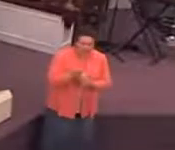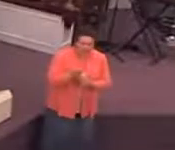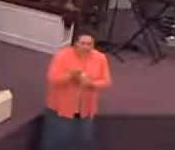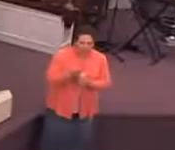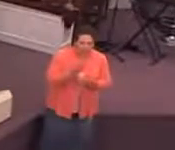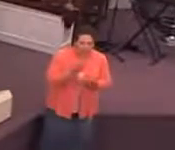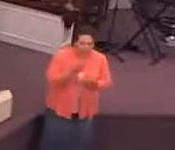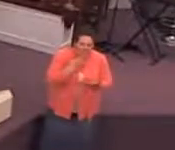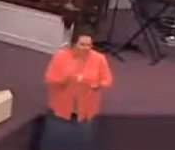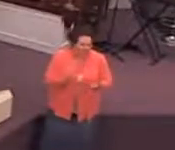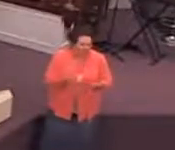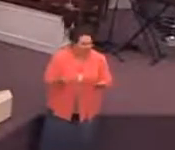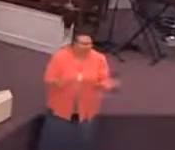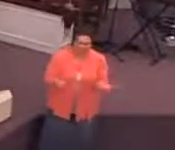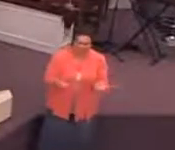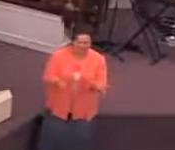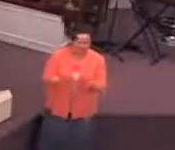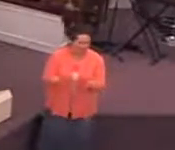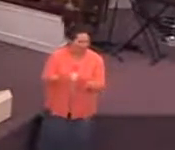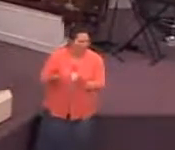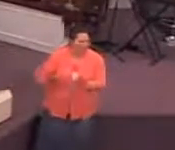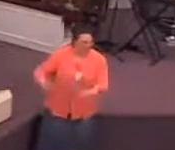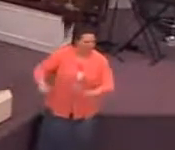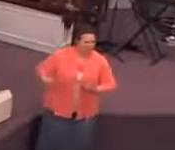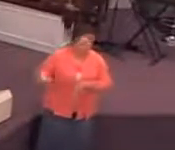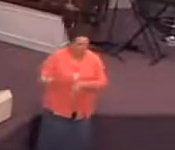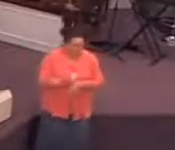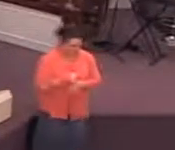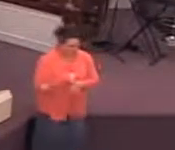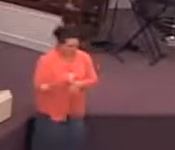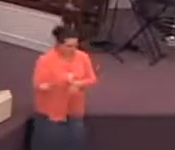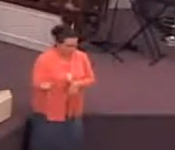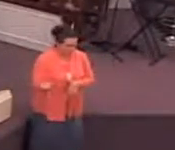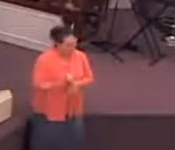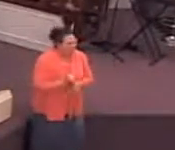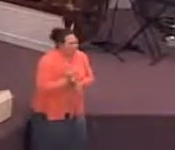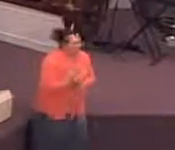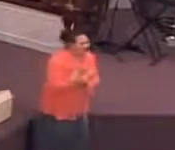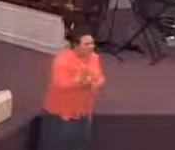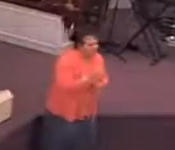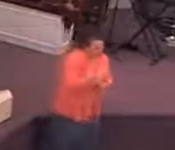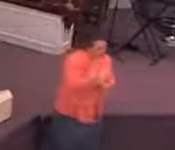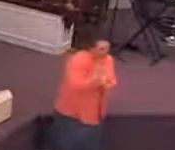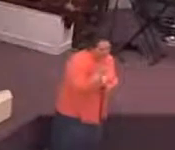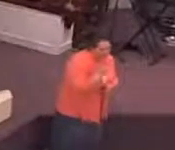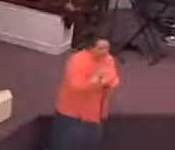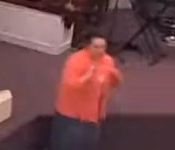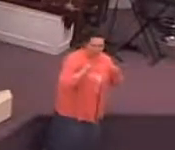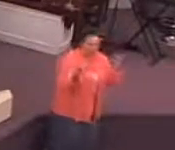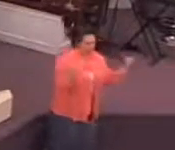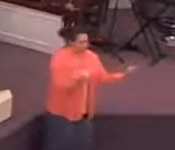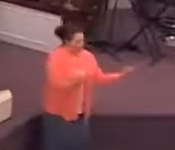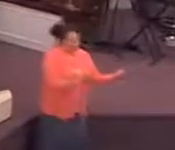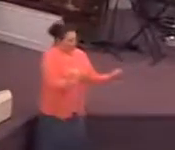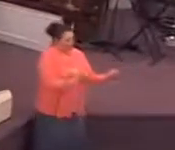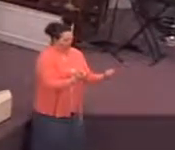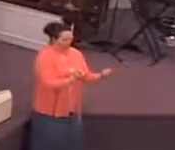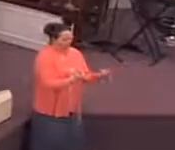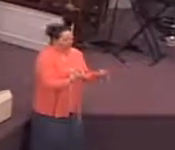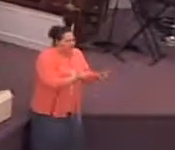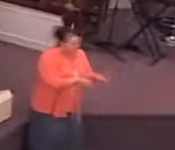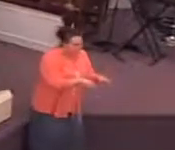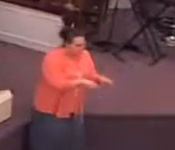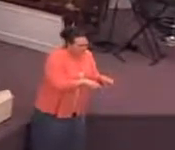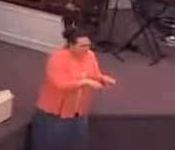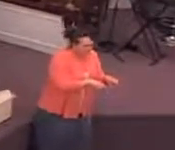But what we need is an understanding all of this is going on. I'm not talking about, amen, us living it and breathing it